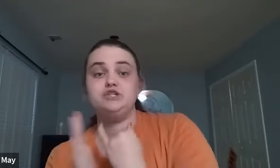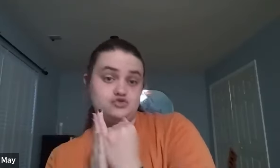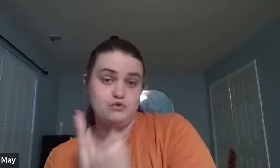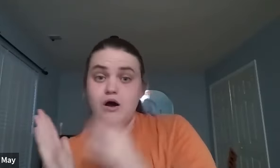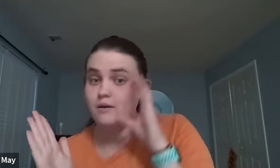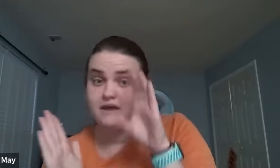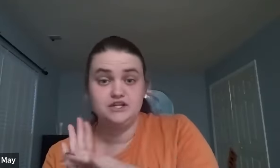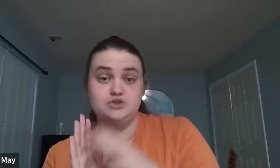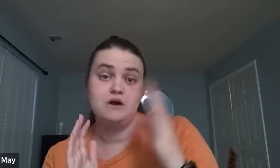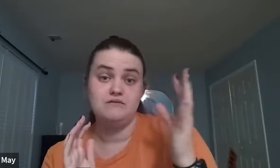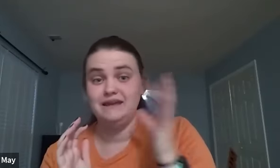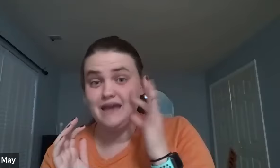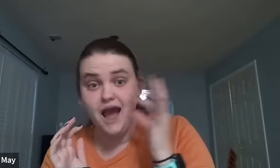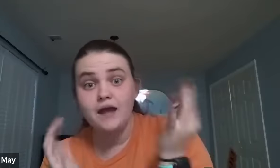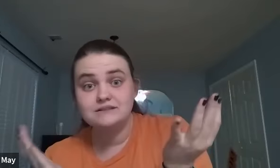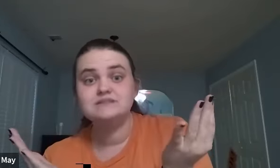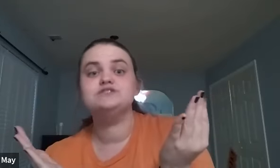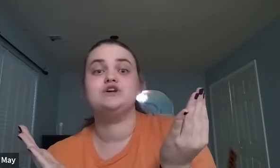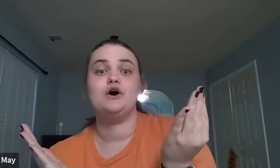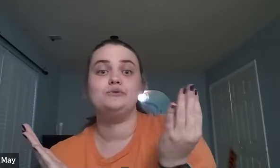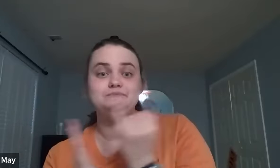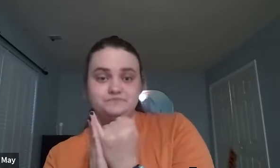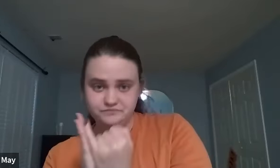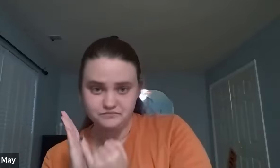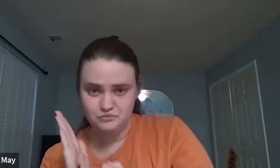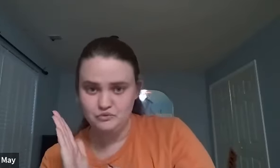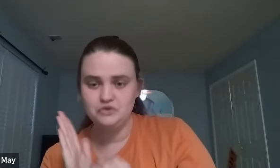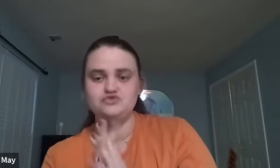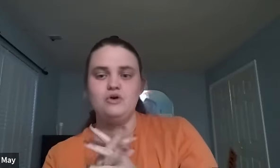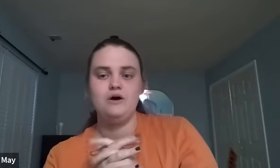please draw a picture of a cat. So draw.